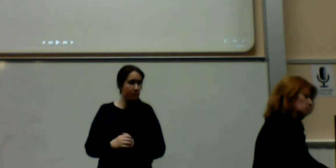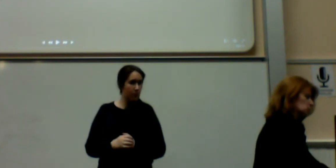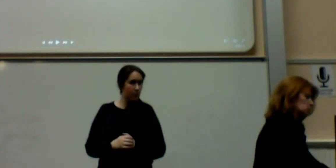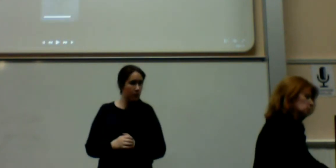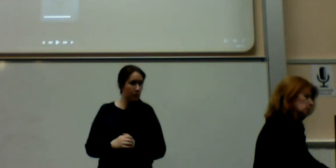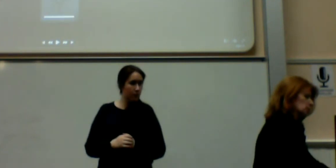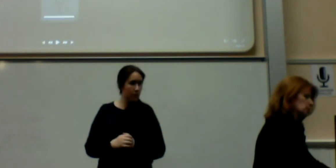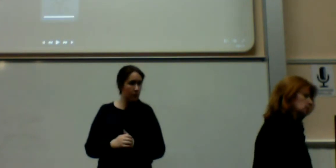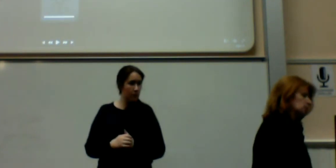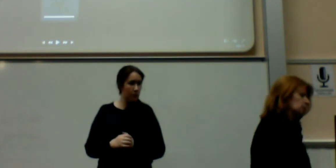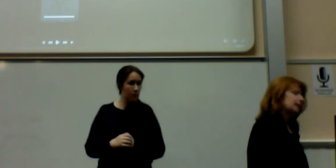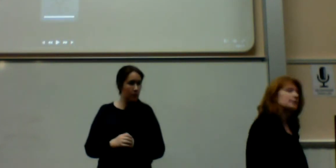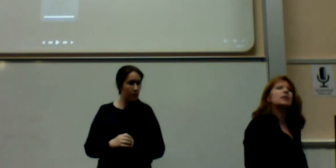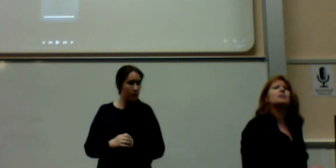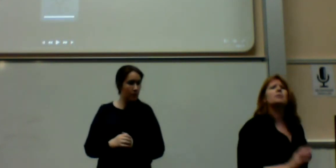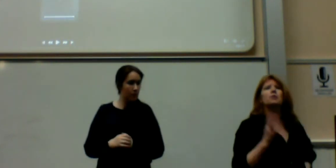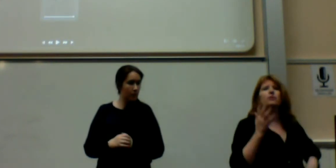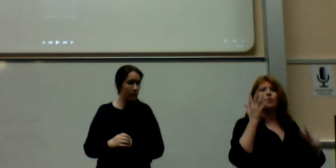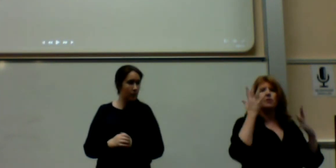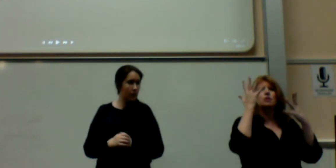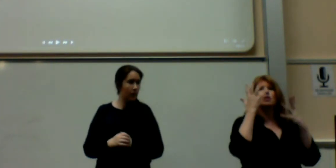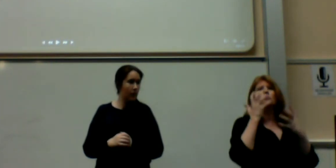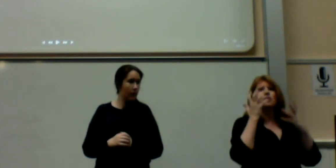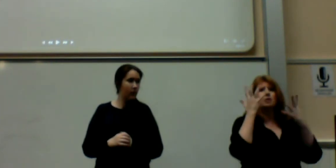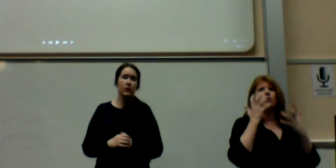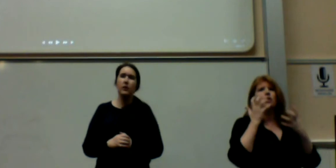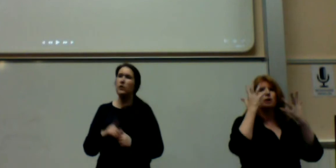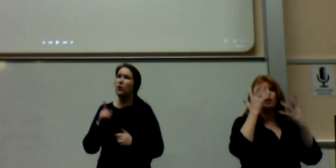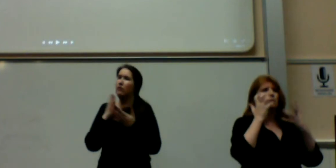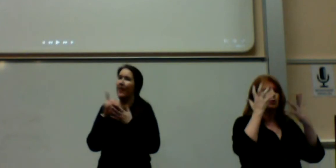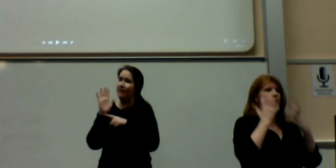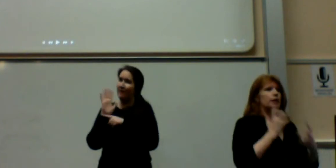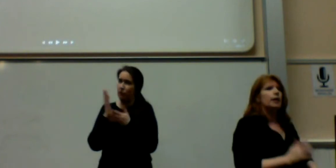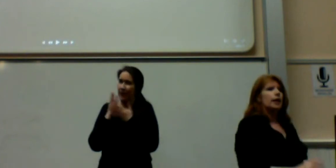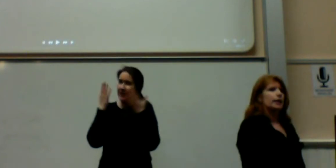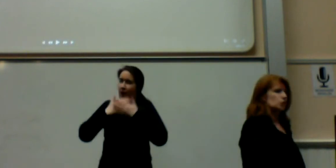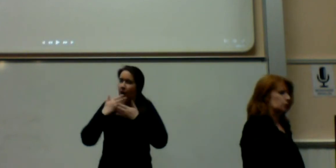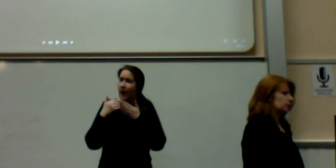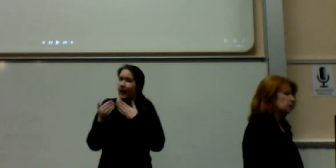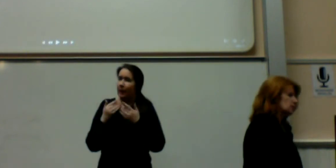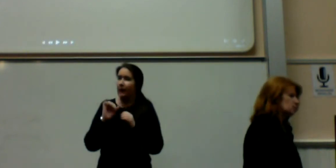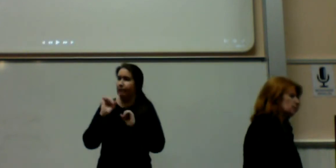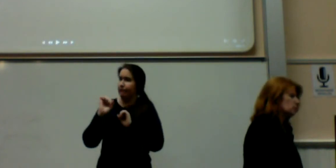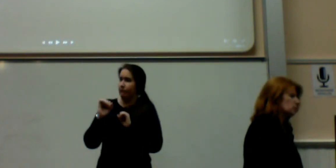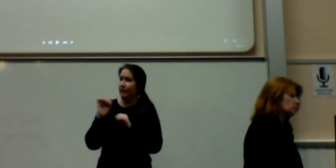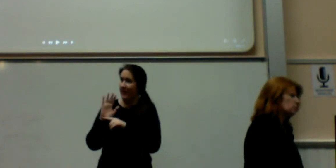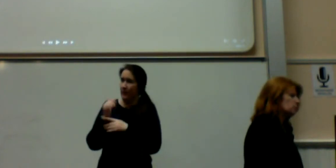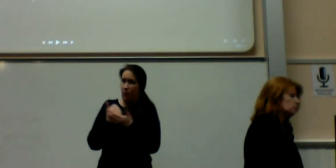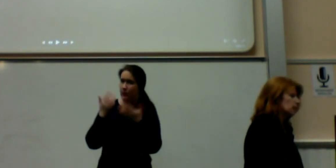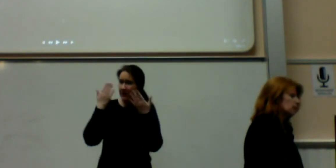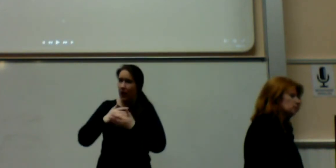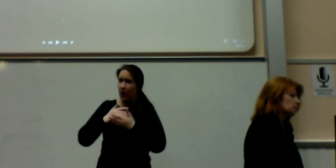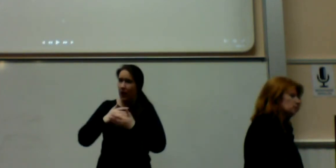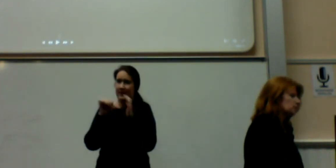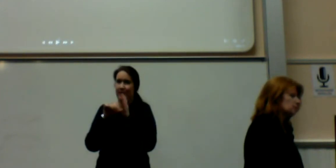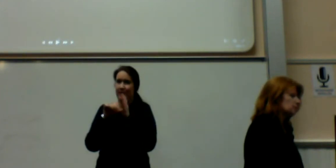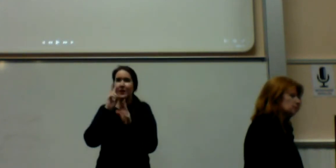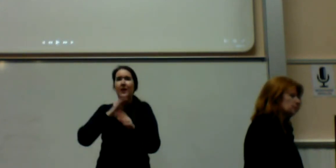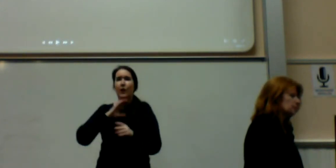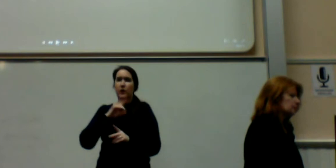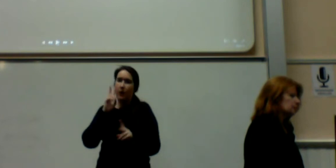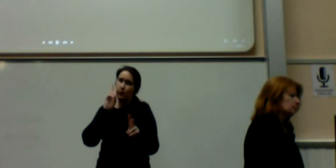And we'll make sure that it's as light as it can be, but if you've ever seen the movie, it's a very dark movie, and so it can be sometimes hard to see the